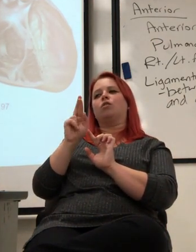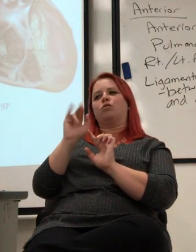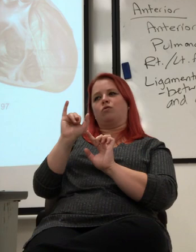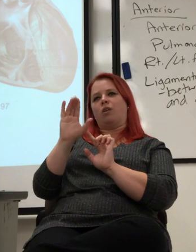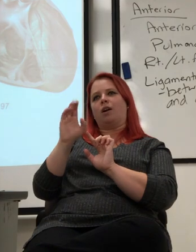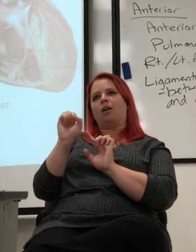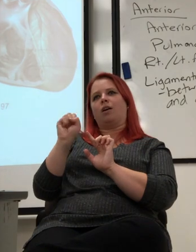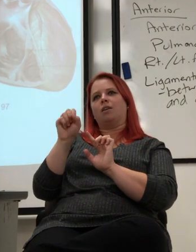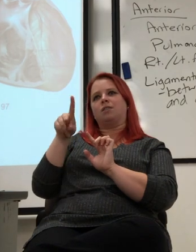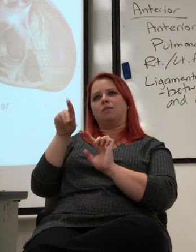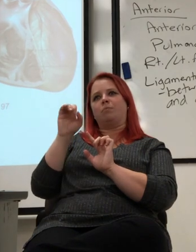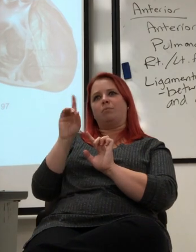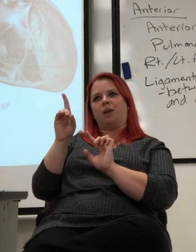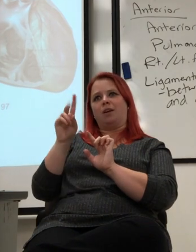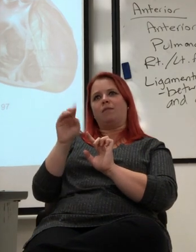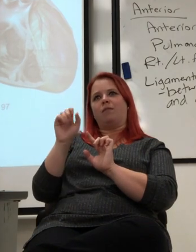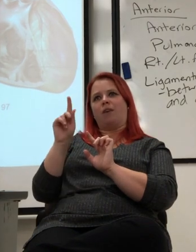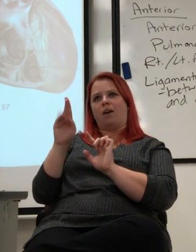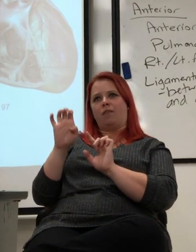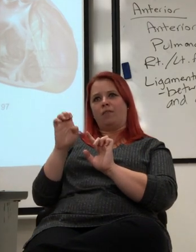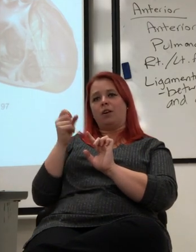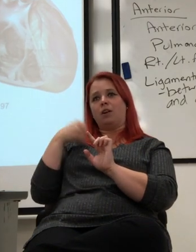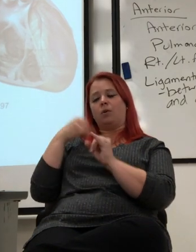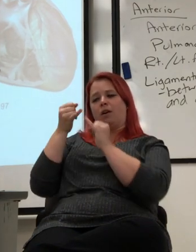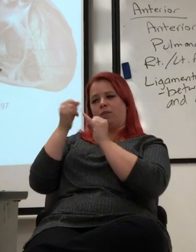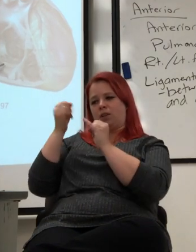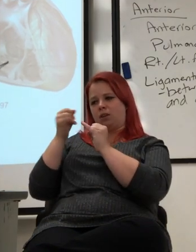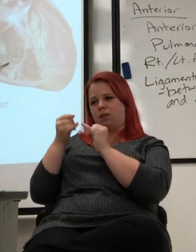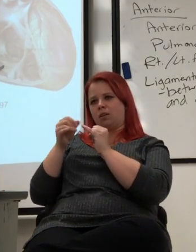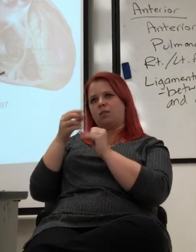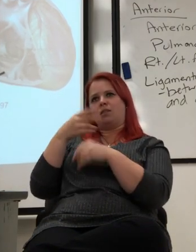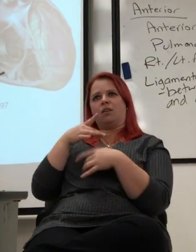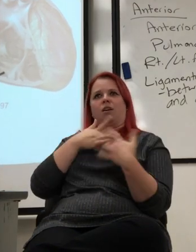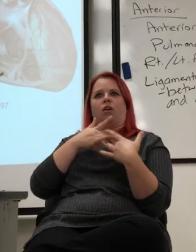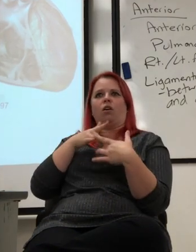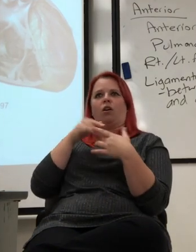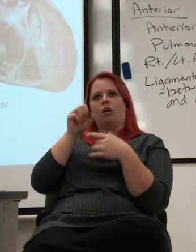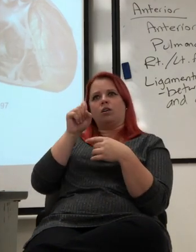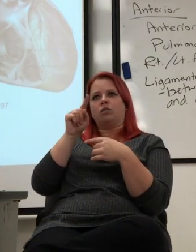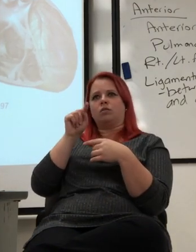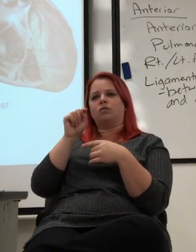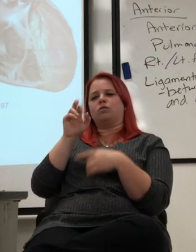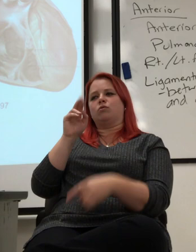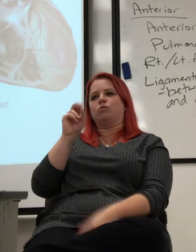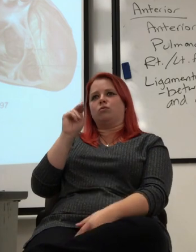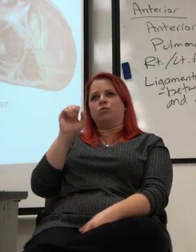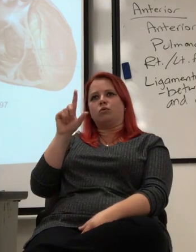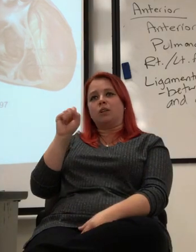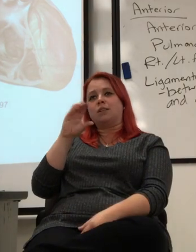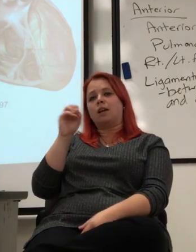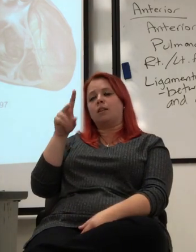Tricuspid valve. Well, the heartstrings, the chordae tendineae, and the papillary muscle. Okay.